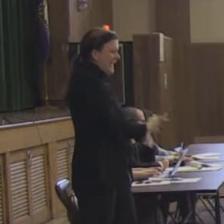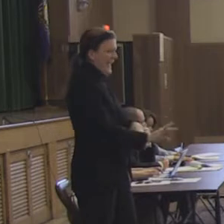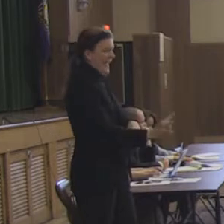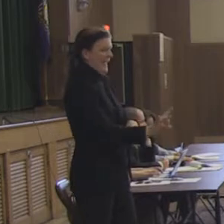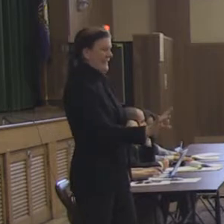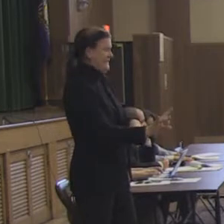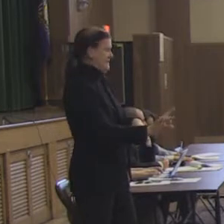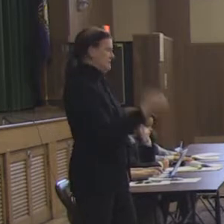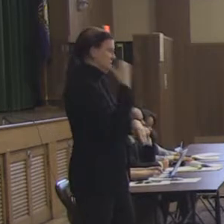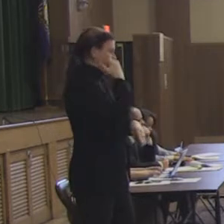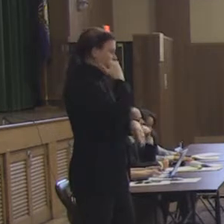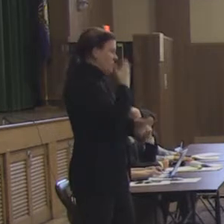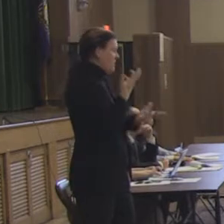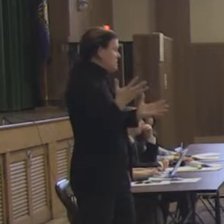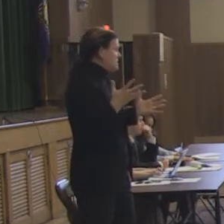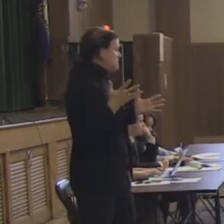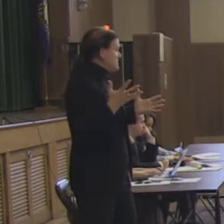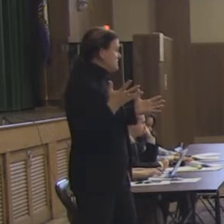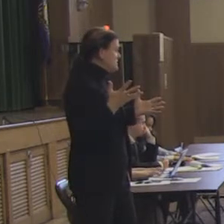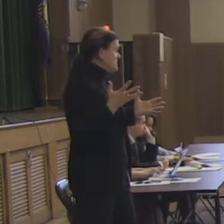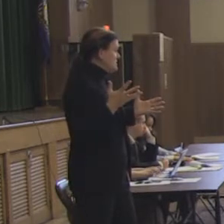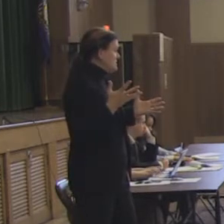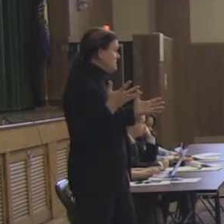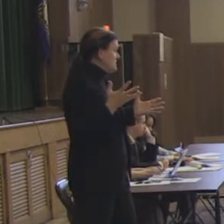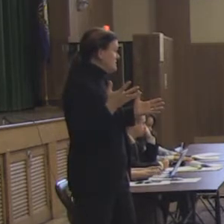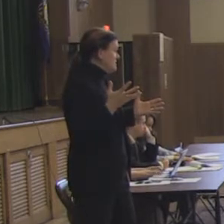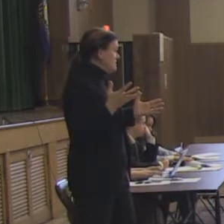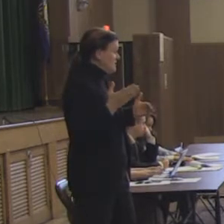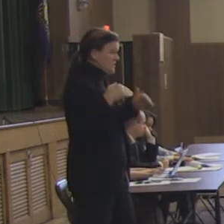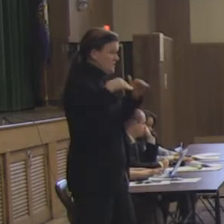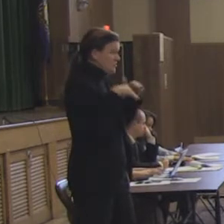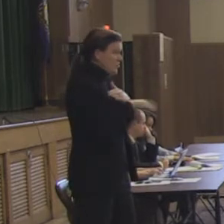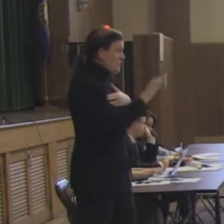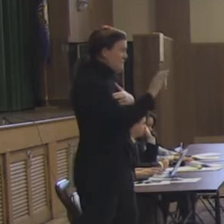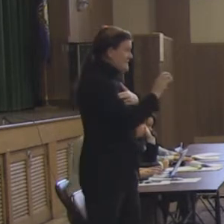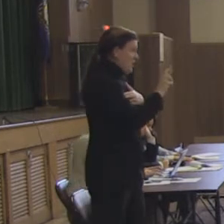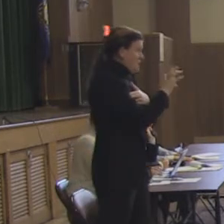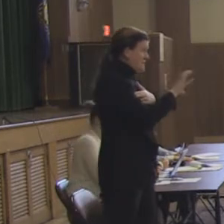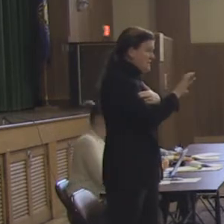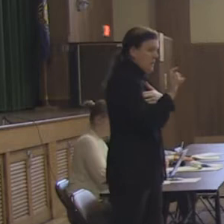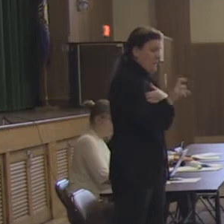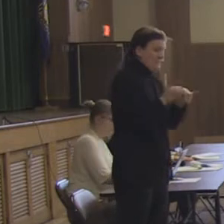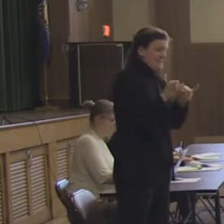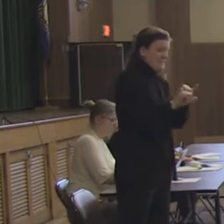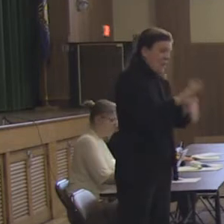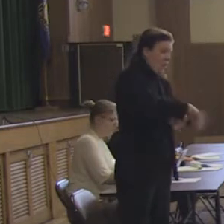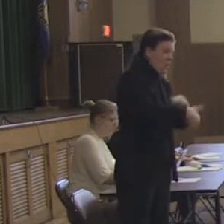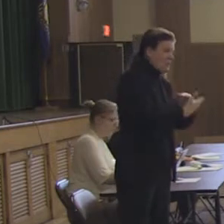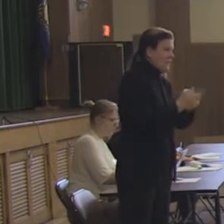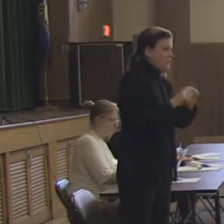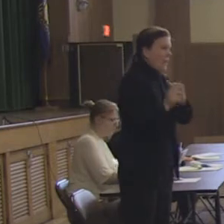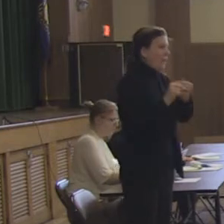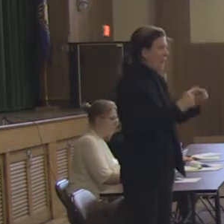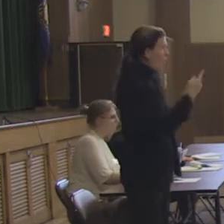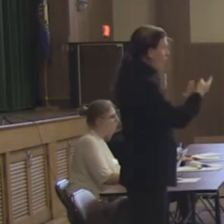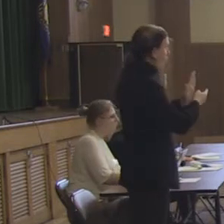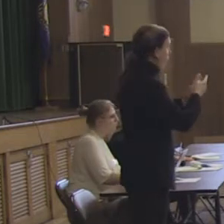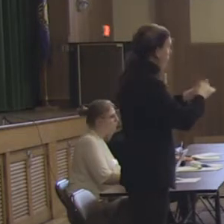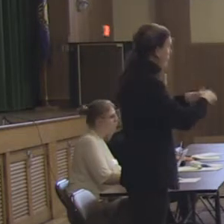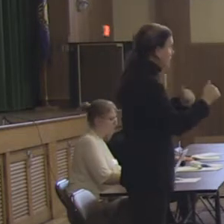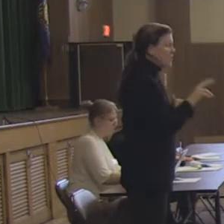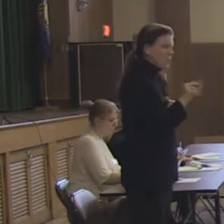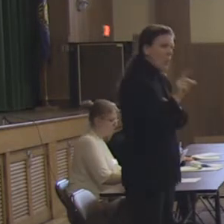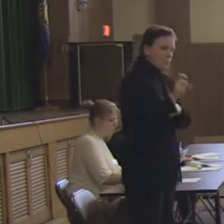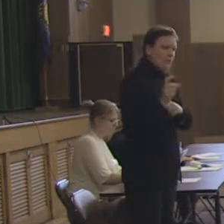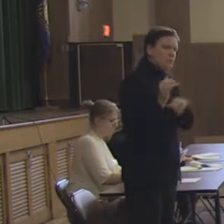in the afternoon. And to even be in CRC, you have to stay there for a day. You can't come and see someone for like an hour, okay. Which